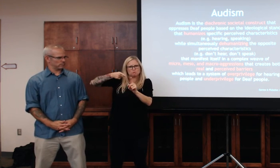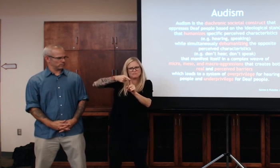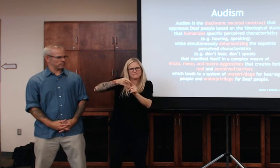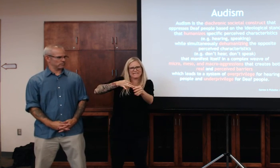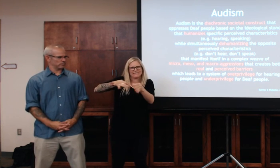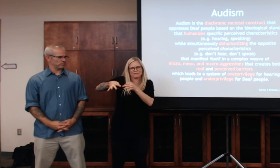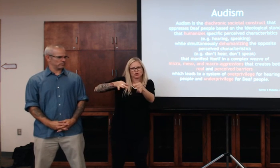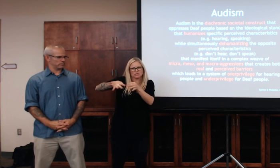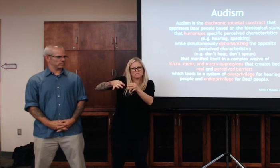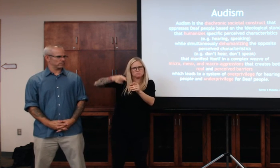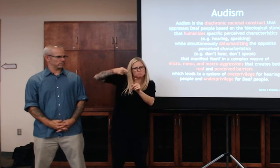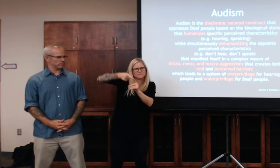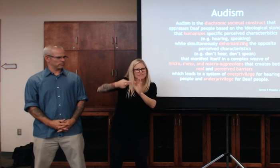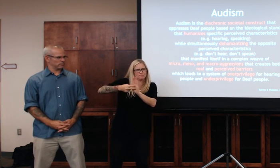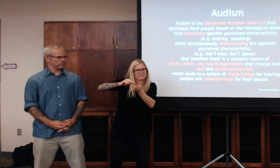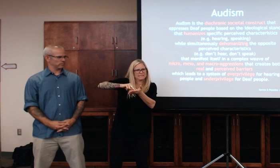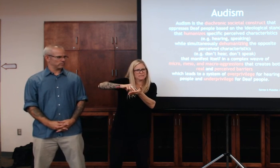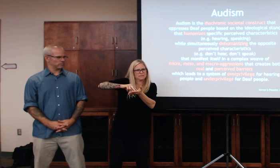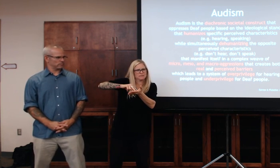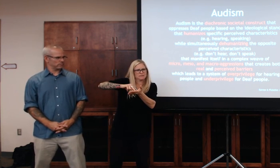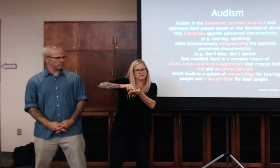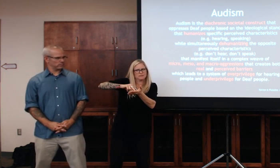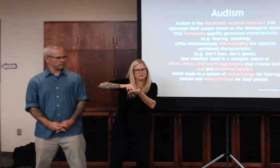has a very specific definition and a specific meaning.